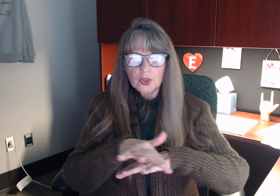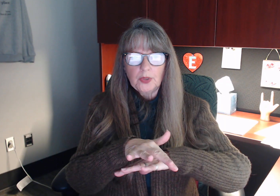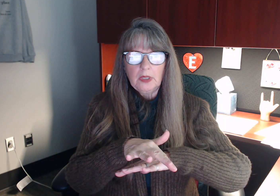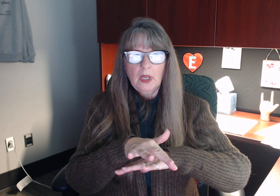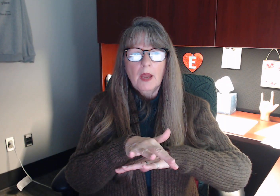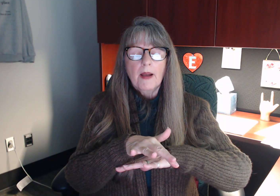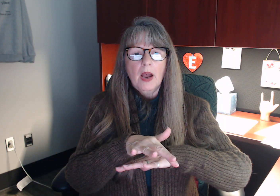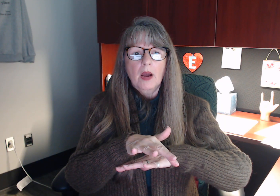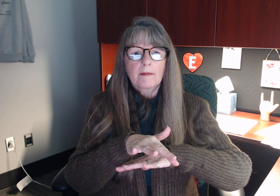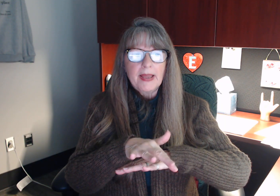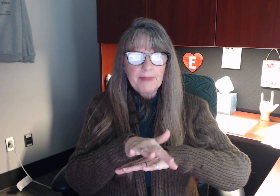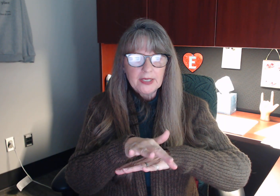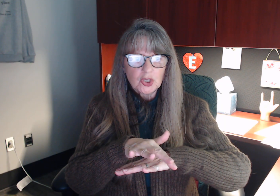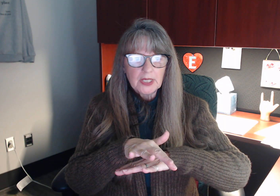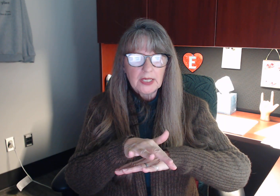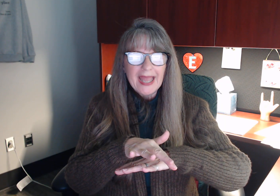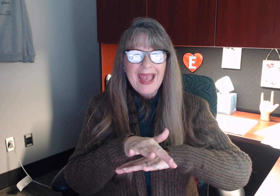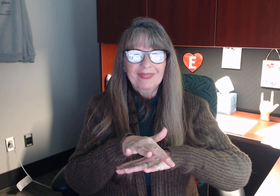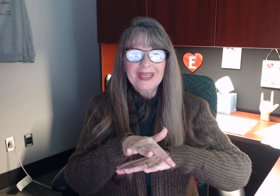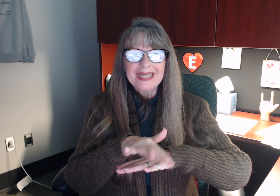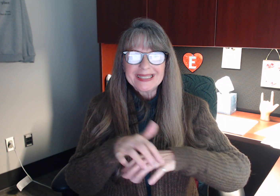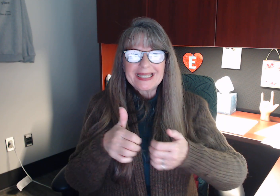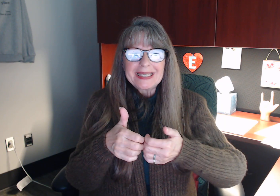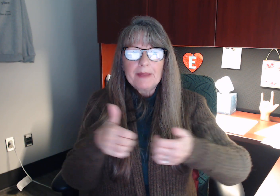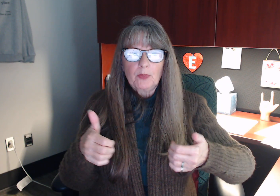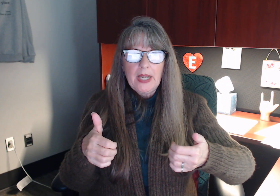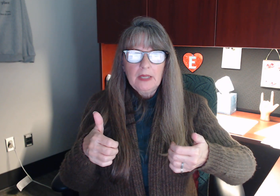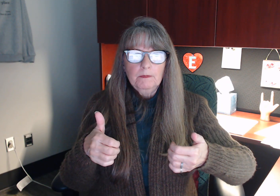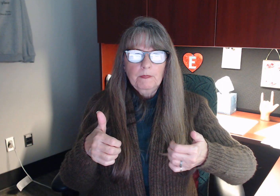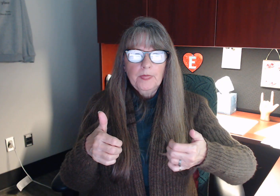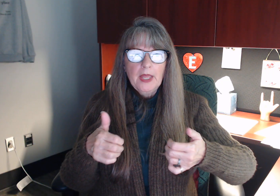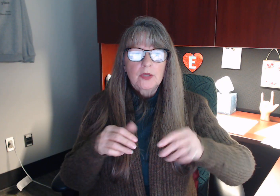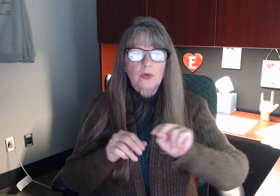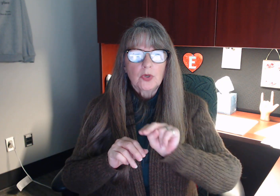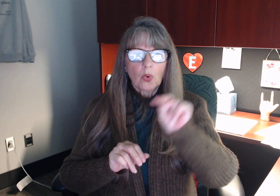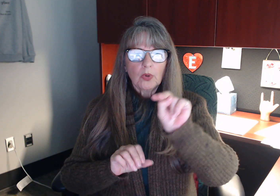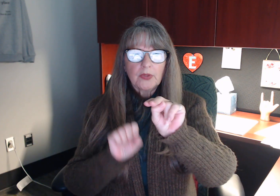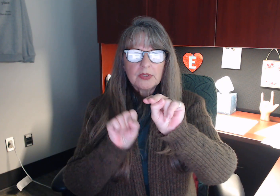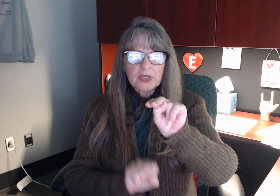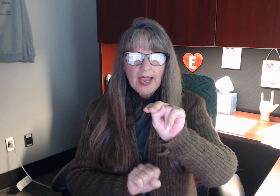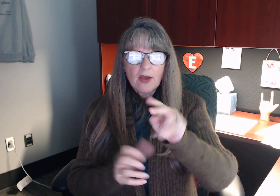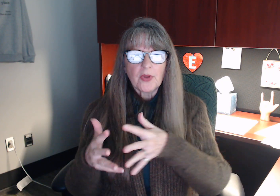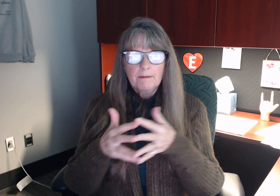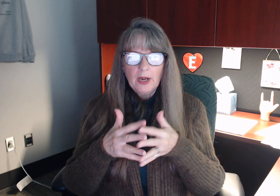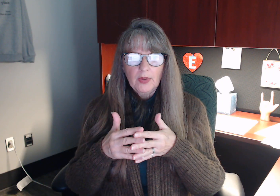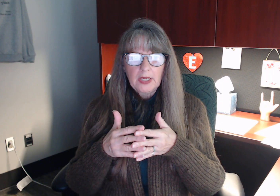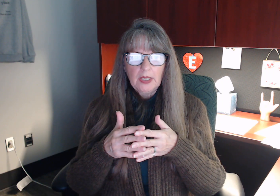country, Pangea, and then it separated. So the North and the South American